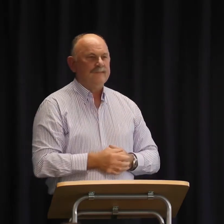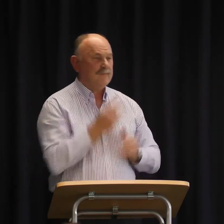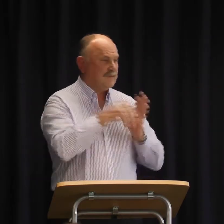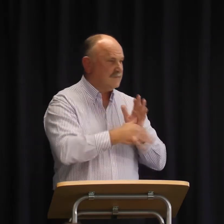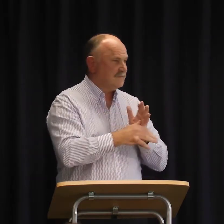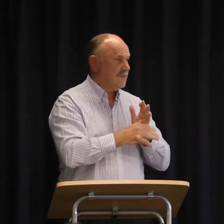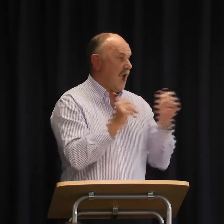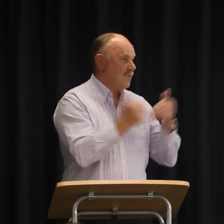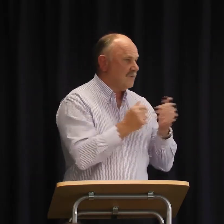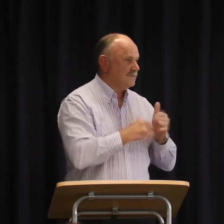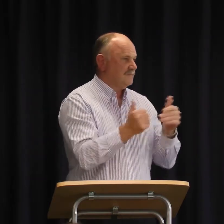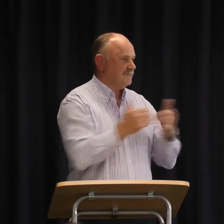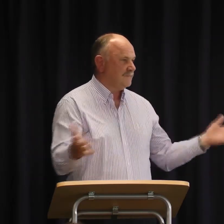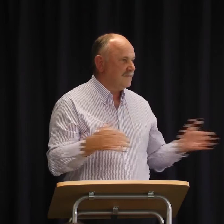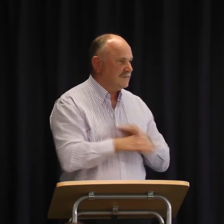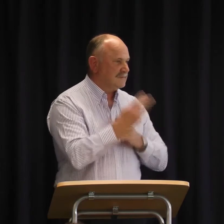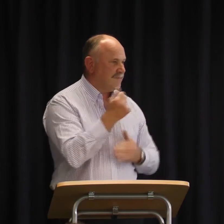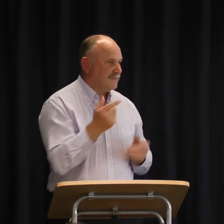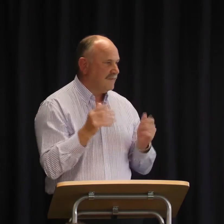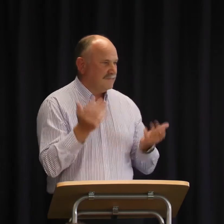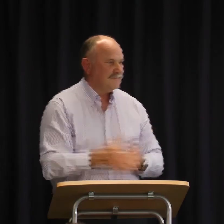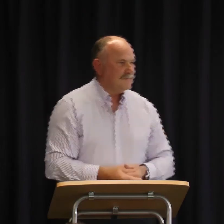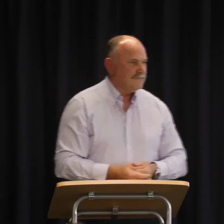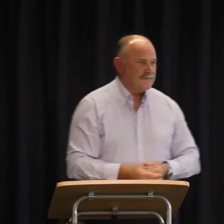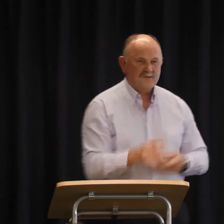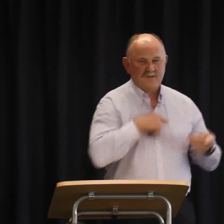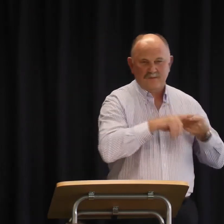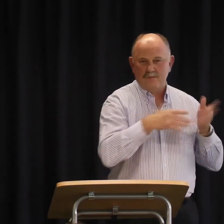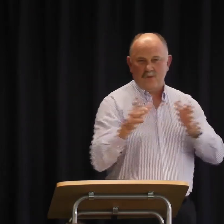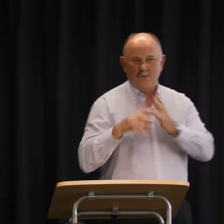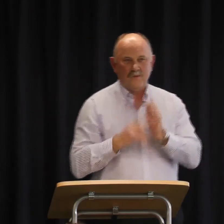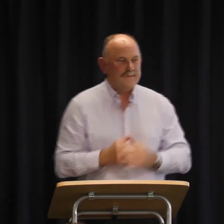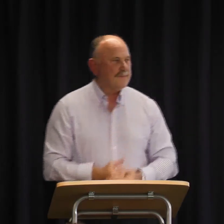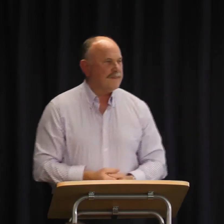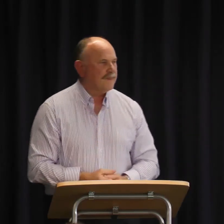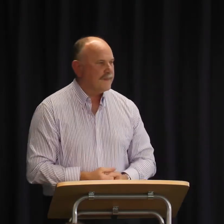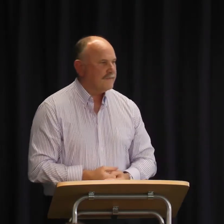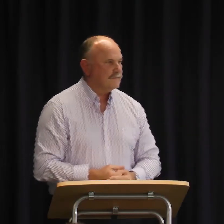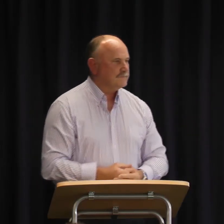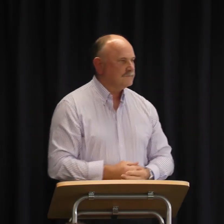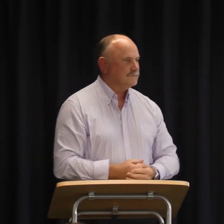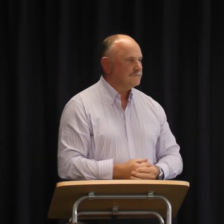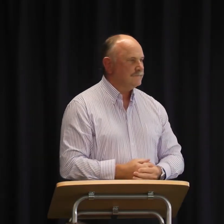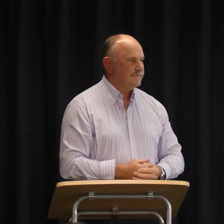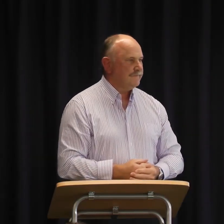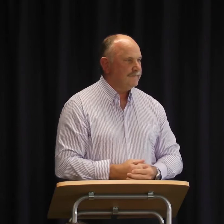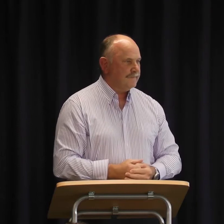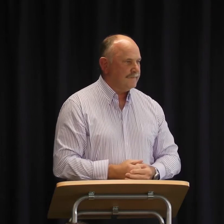have debates about issues, sometimes we would agree to disagree, but we were able to move on and develop a good,